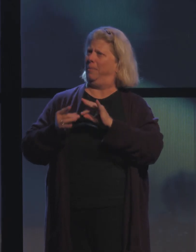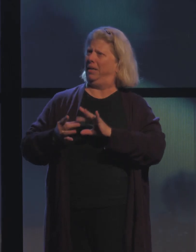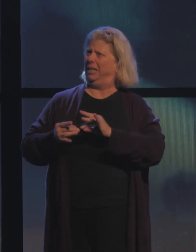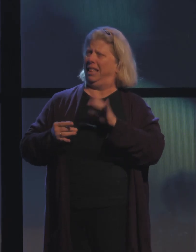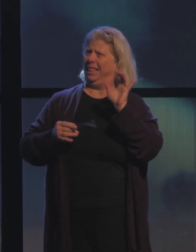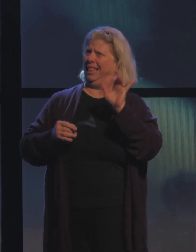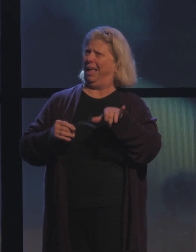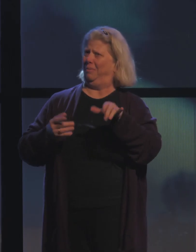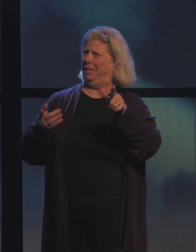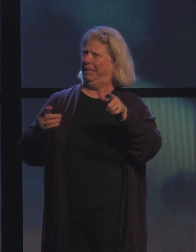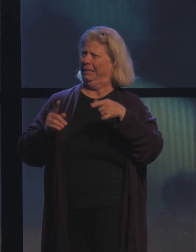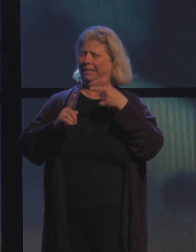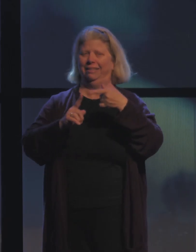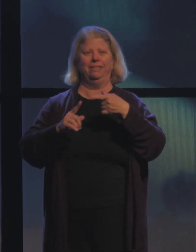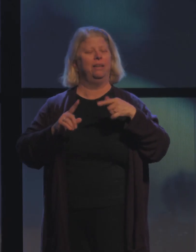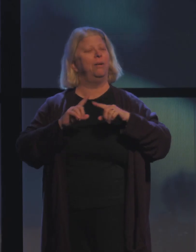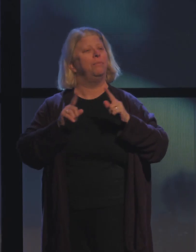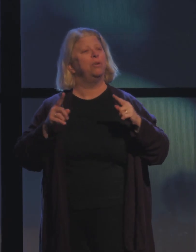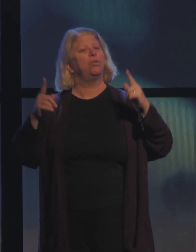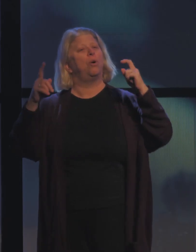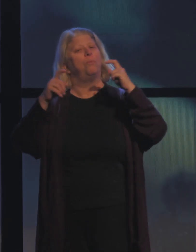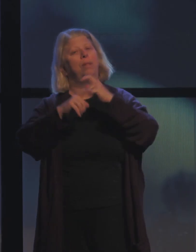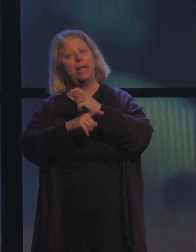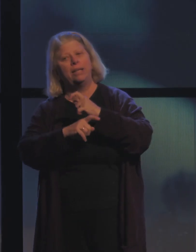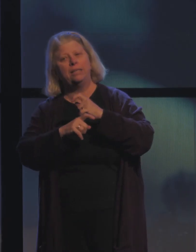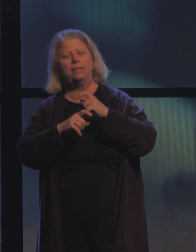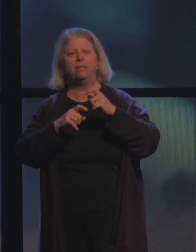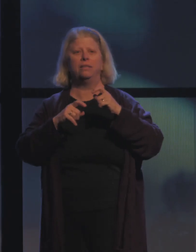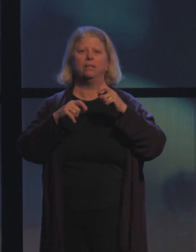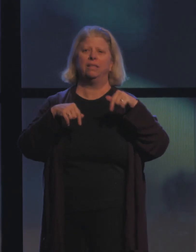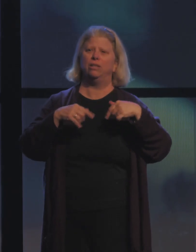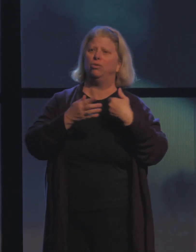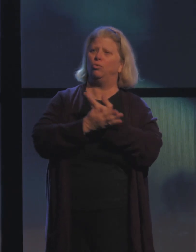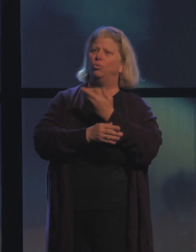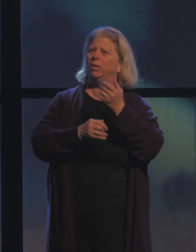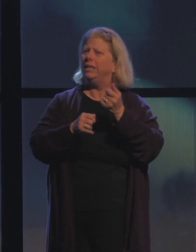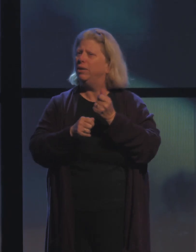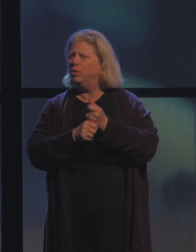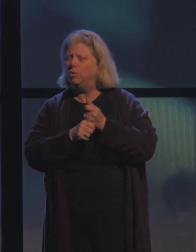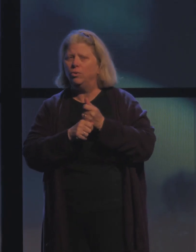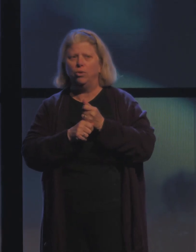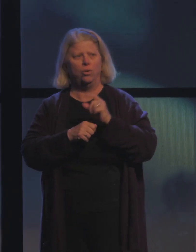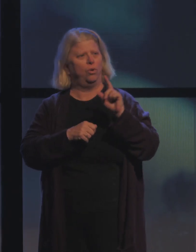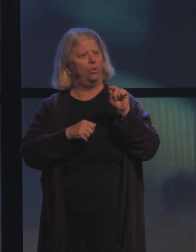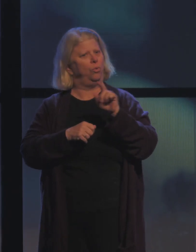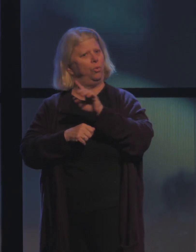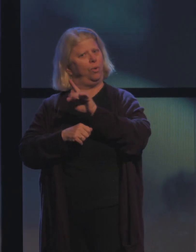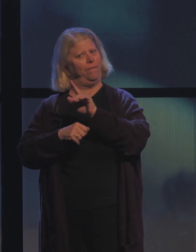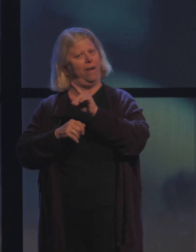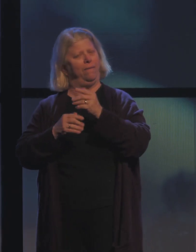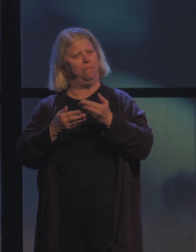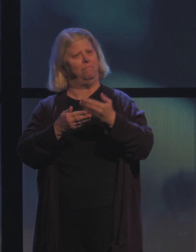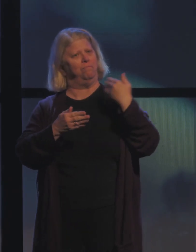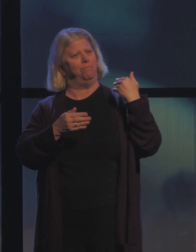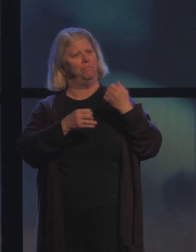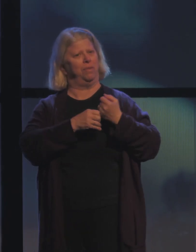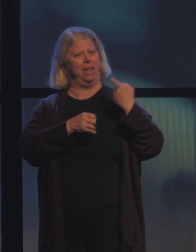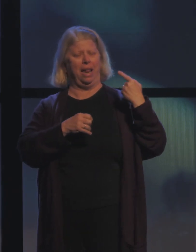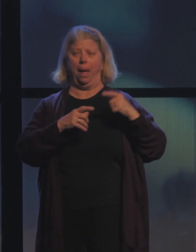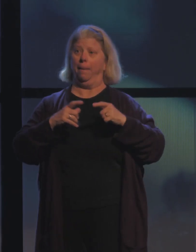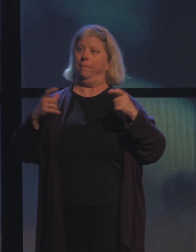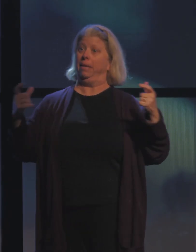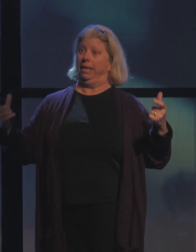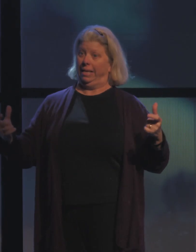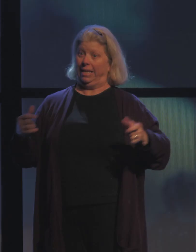was it. The complexity of this new year. 2025 was a